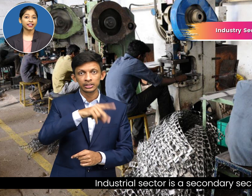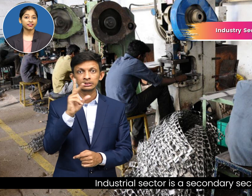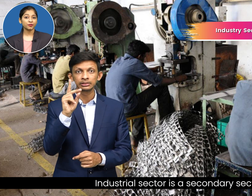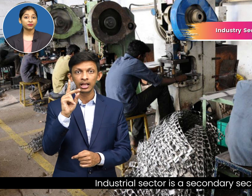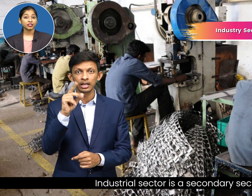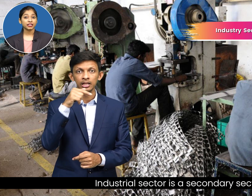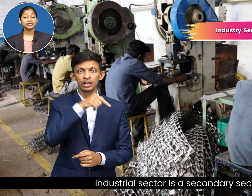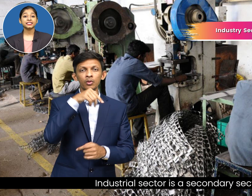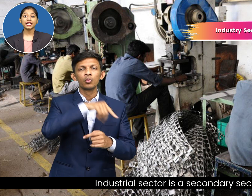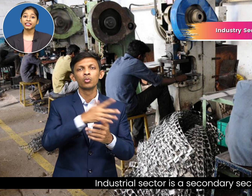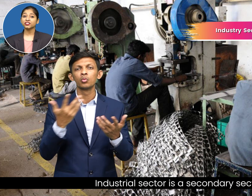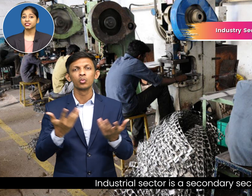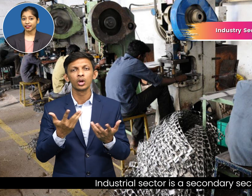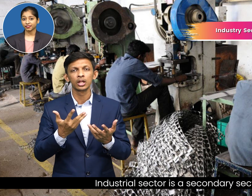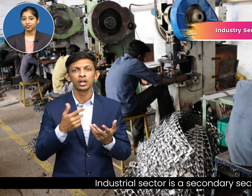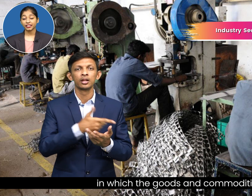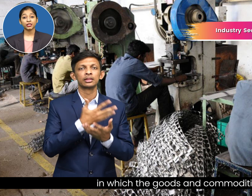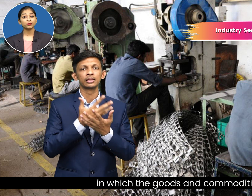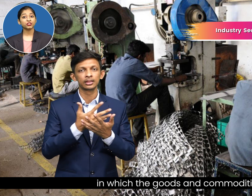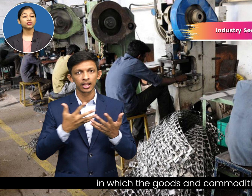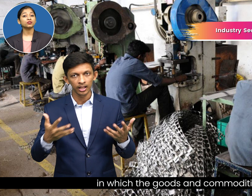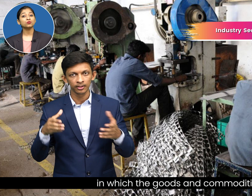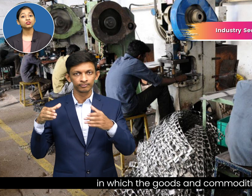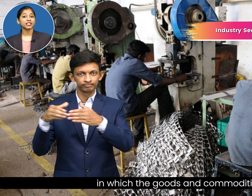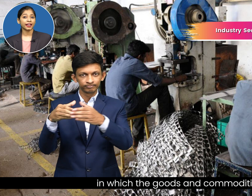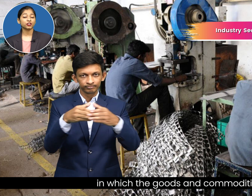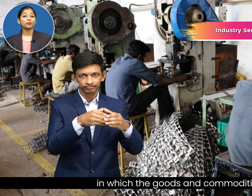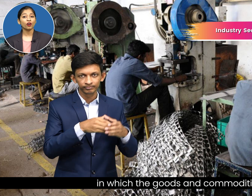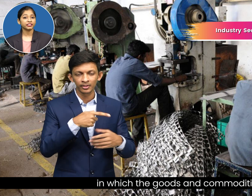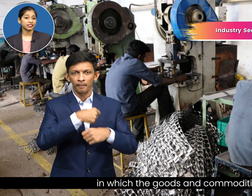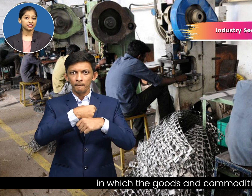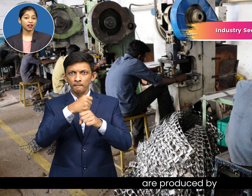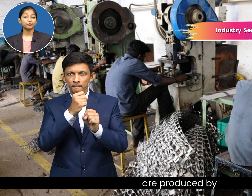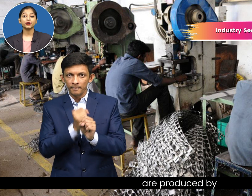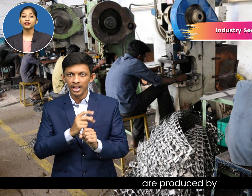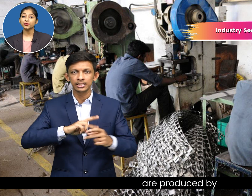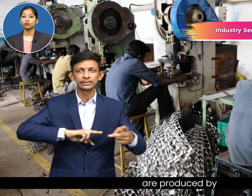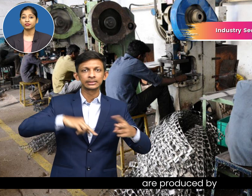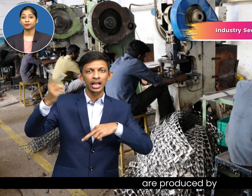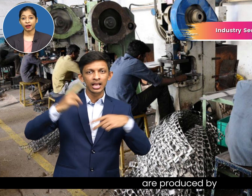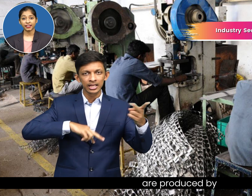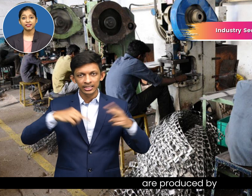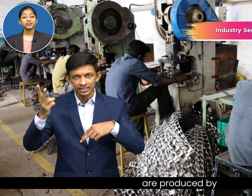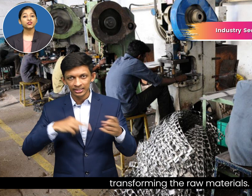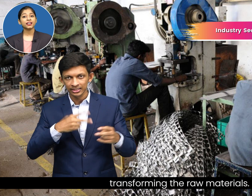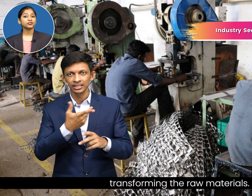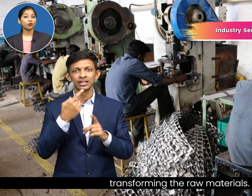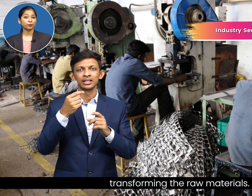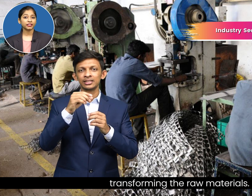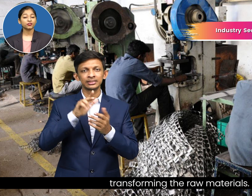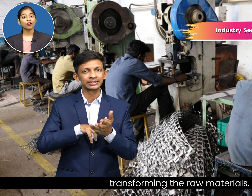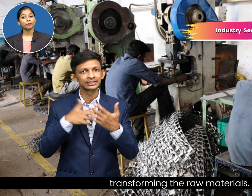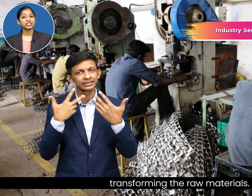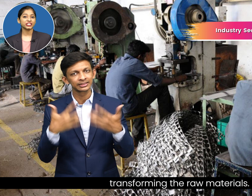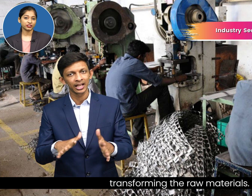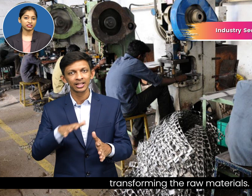Industrial sector is the secondary sector in which the goods and commodities are produced by